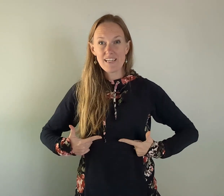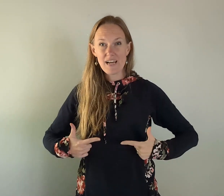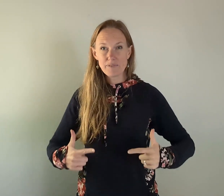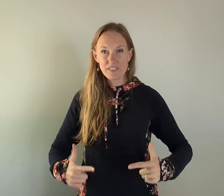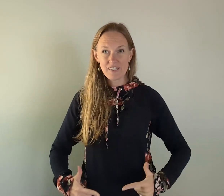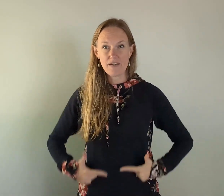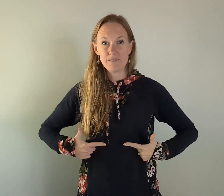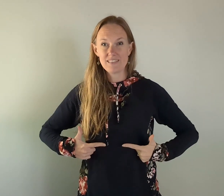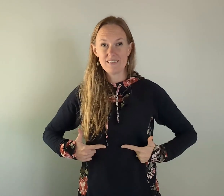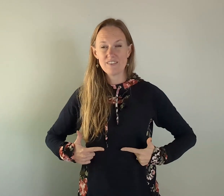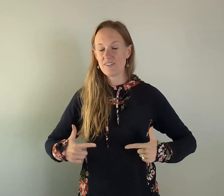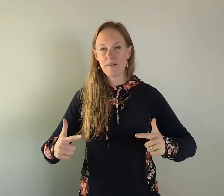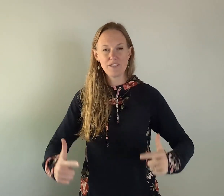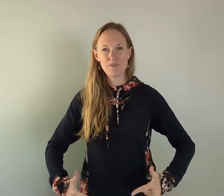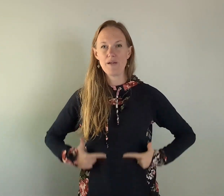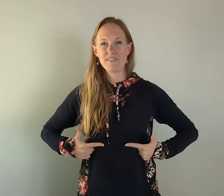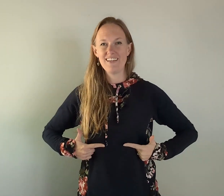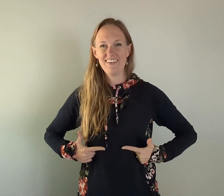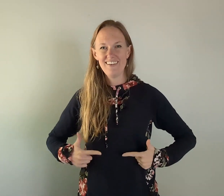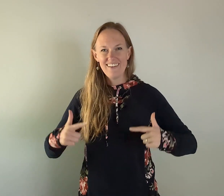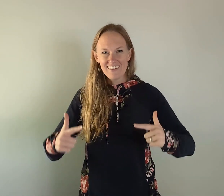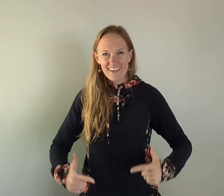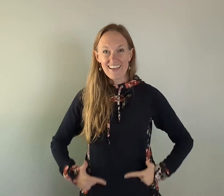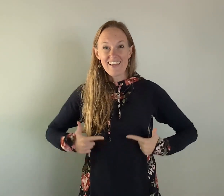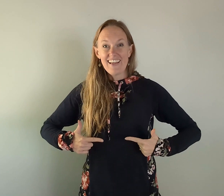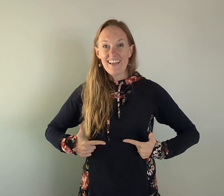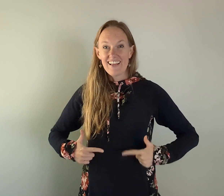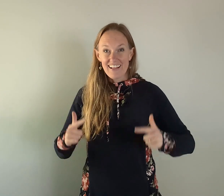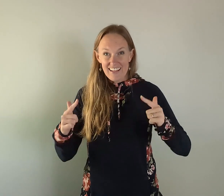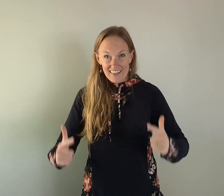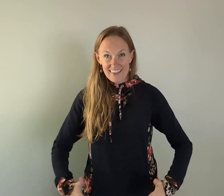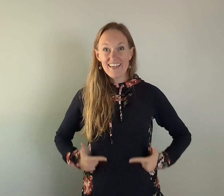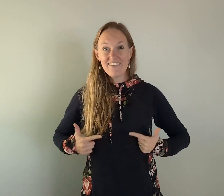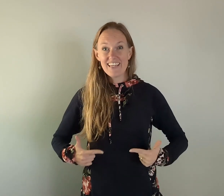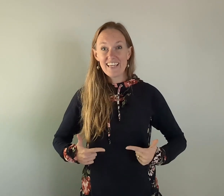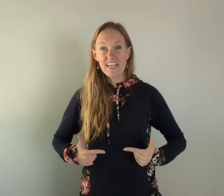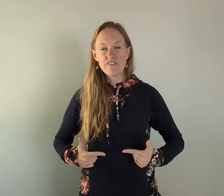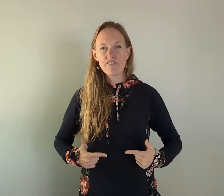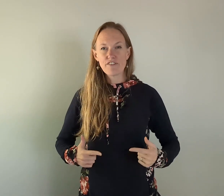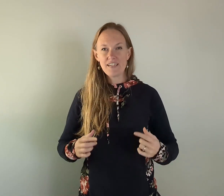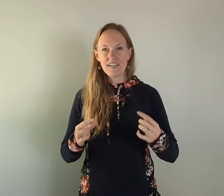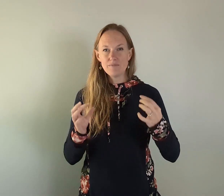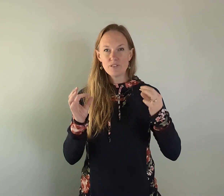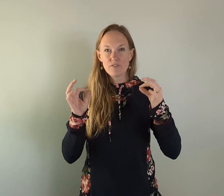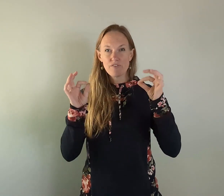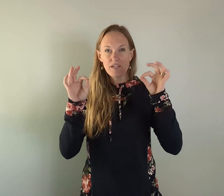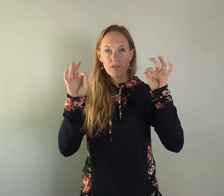and up to your hips. Or sorry, up to your ribs. Okay. Living in freedom. So for freedom, we're going to